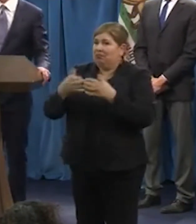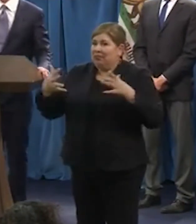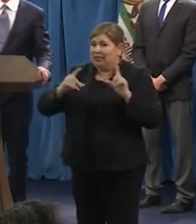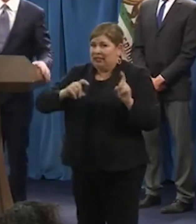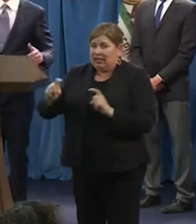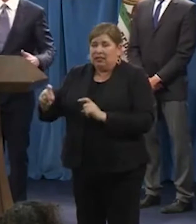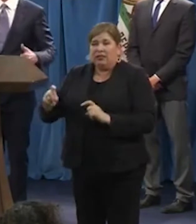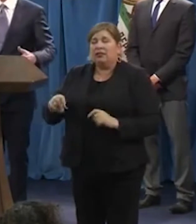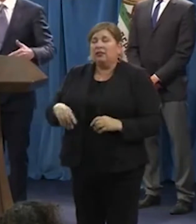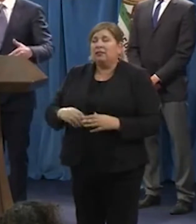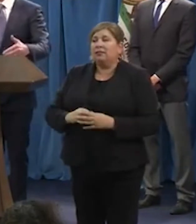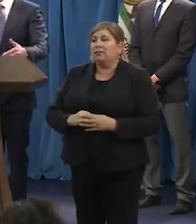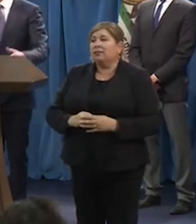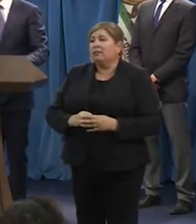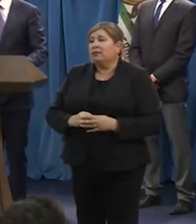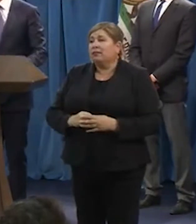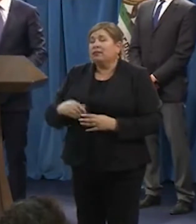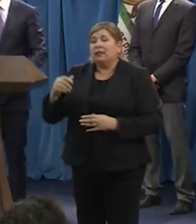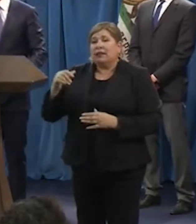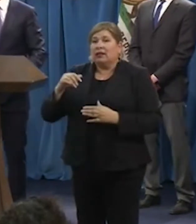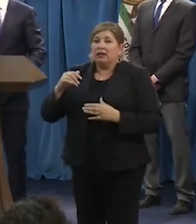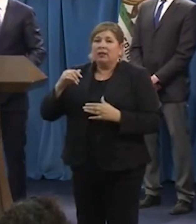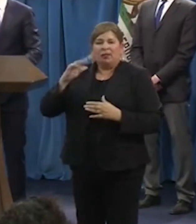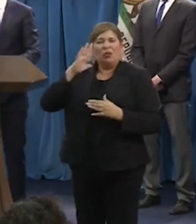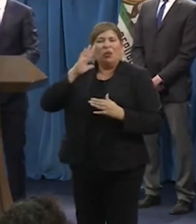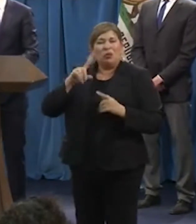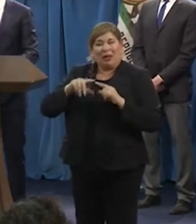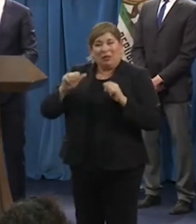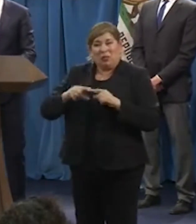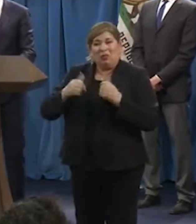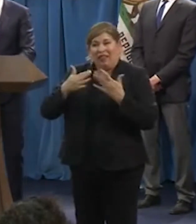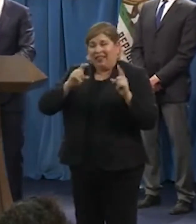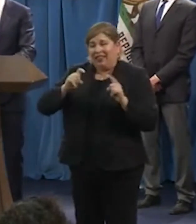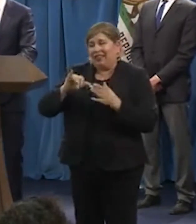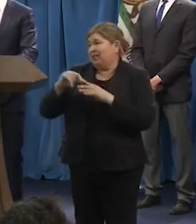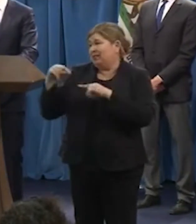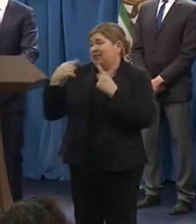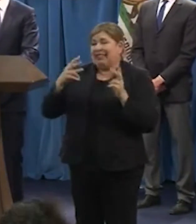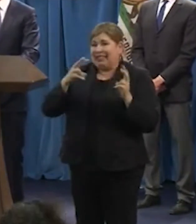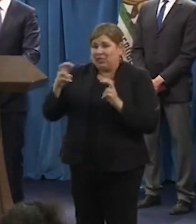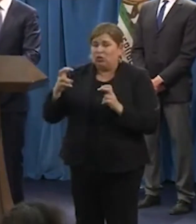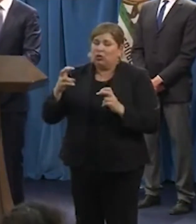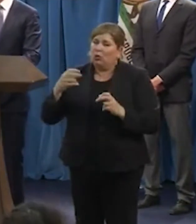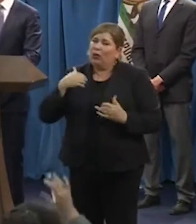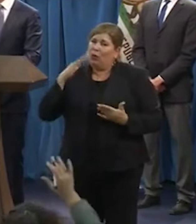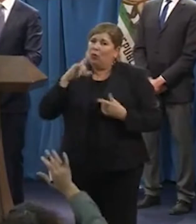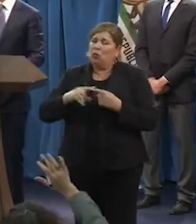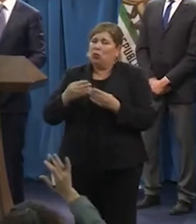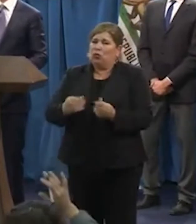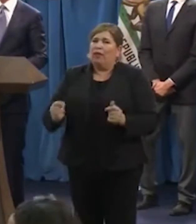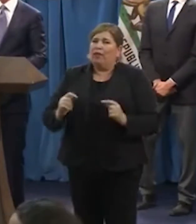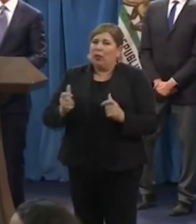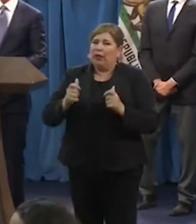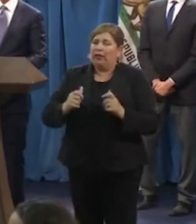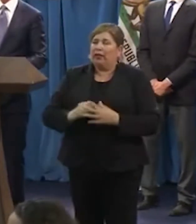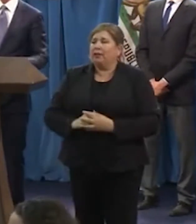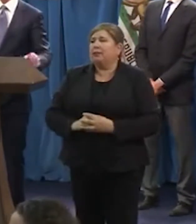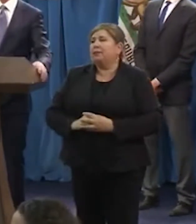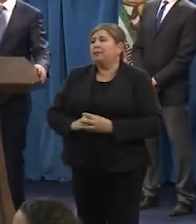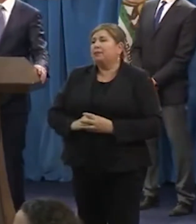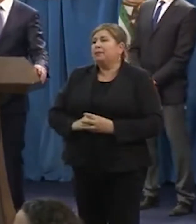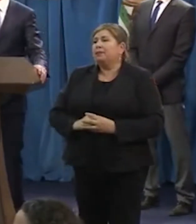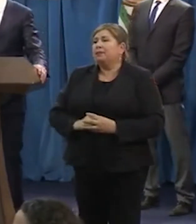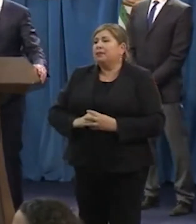issue in terms of providing more tests, and we hope it is resolved very quickly. Governor, when it comes to